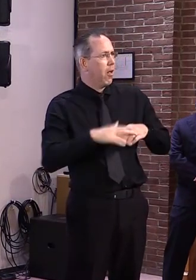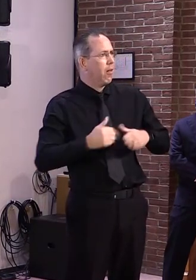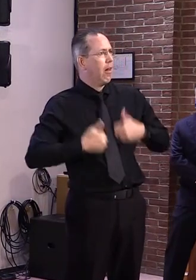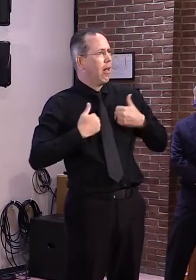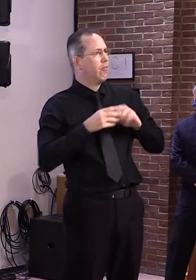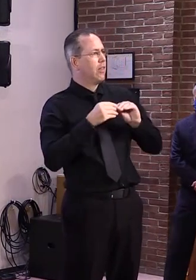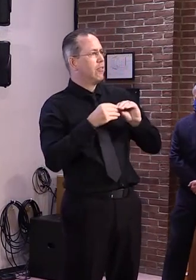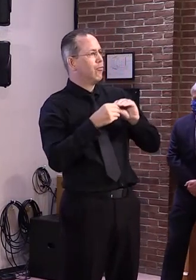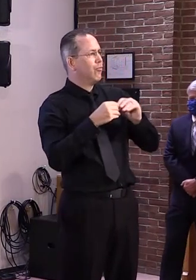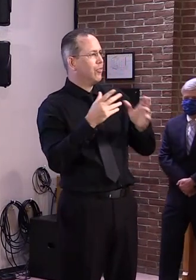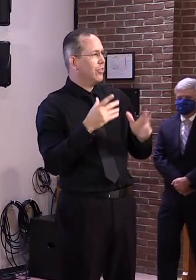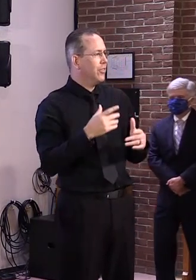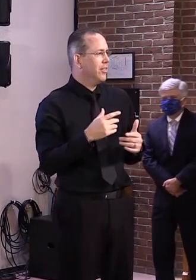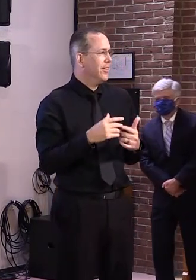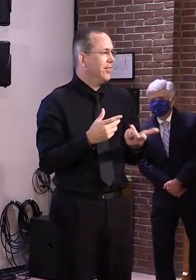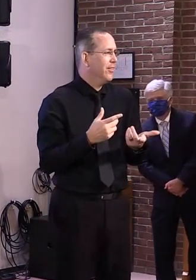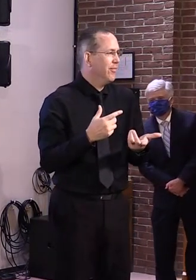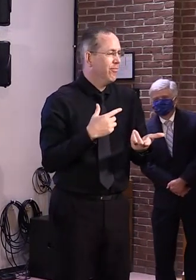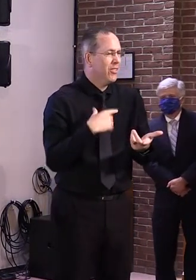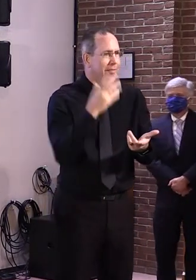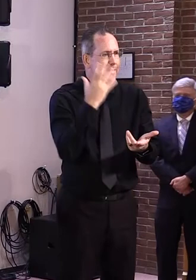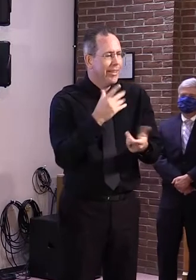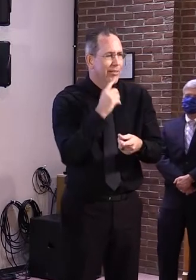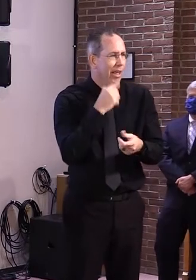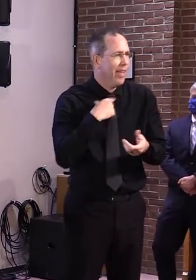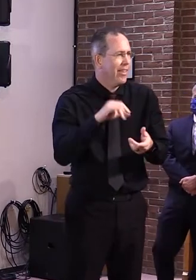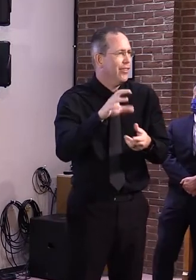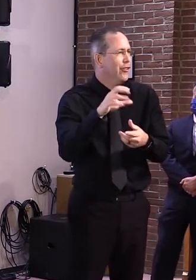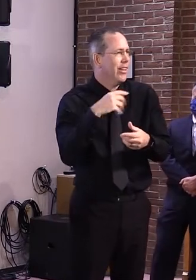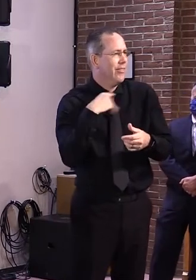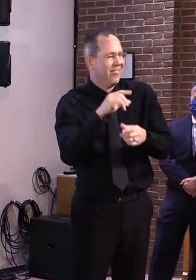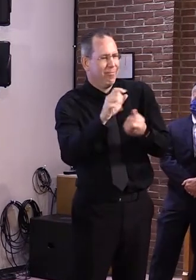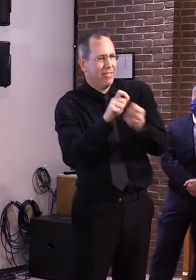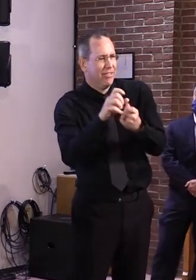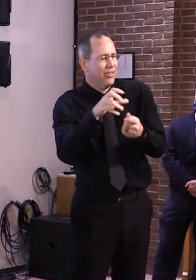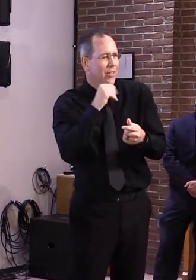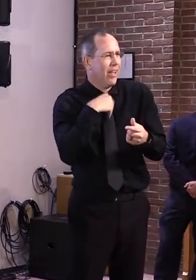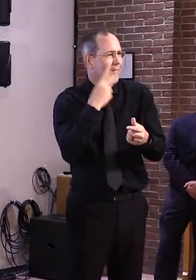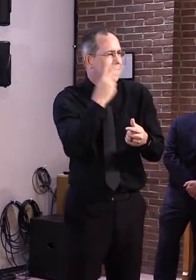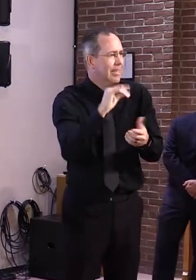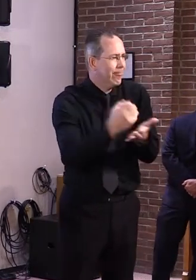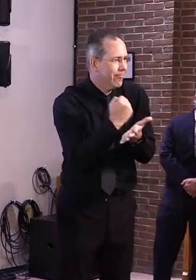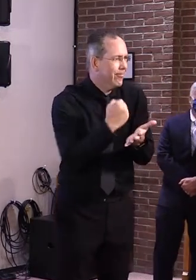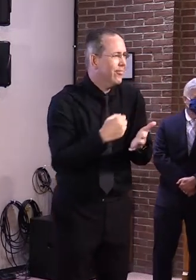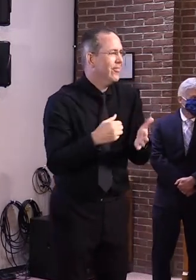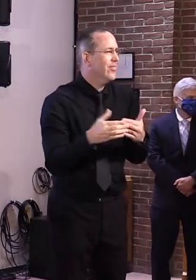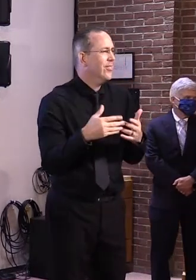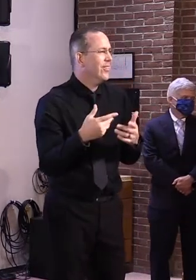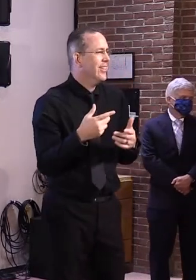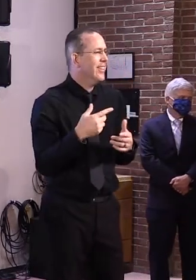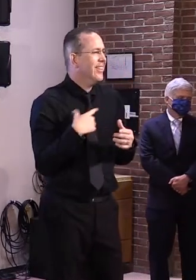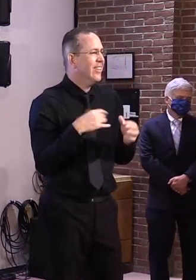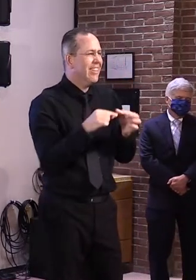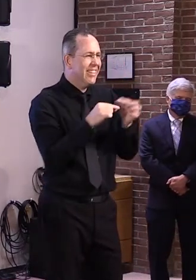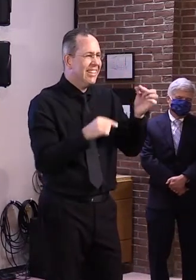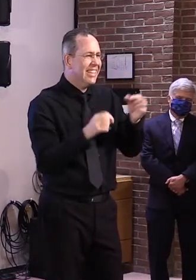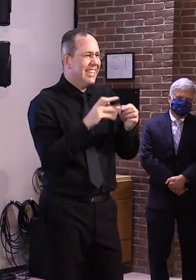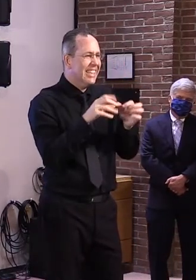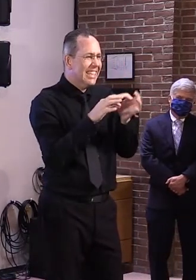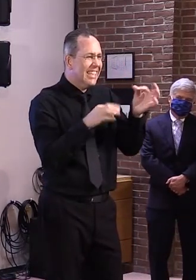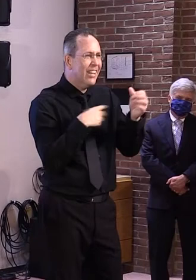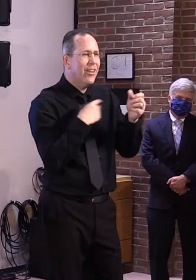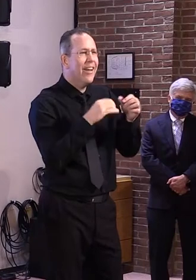Kingdom. Yeah, I gotta move my antenna, I guess. Yeah. A quick one for Dr.